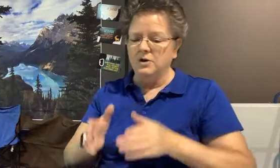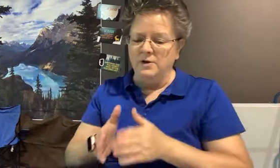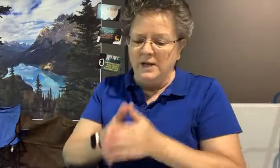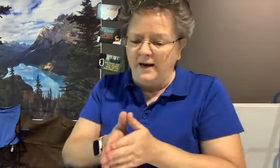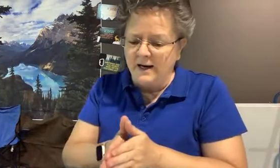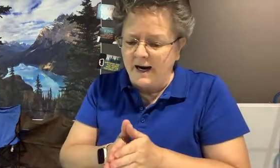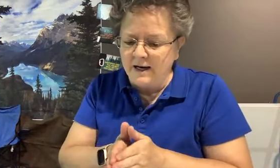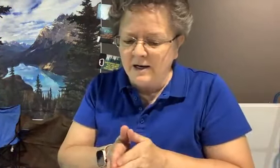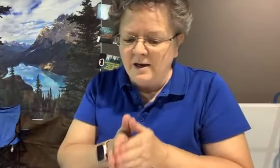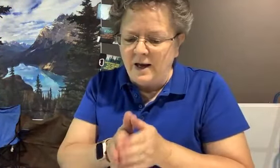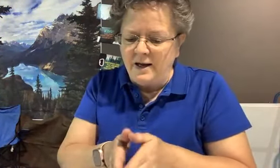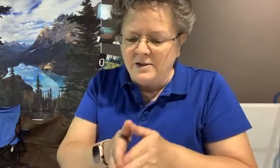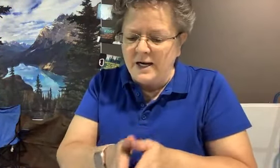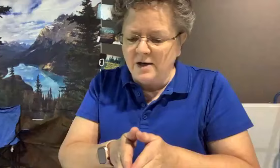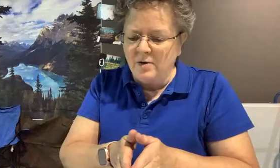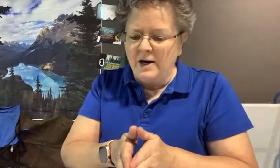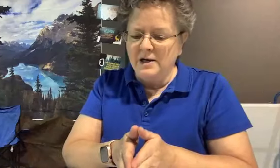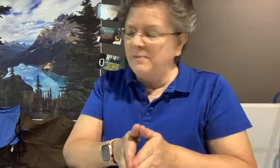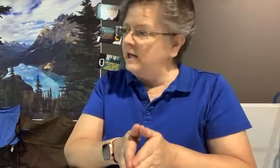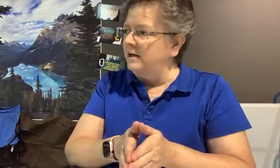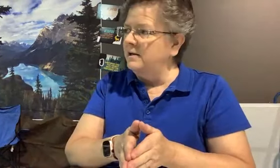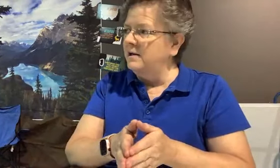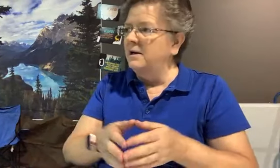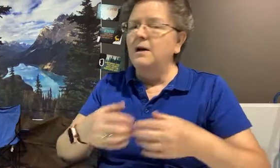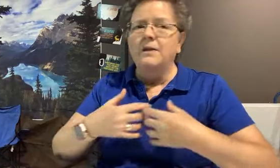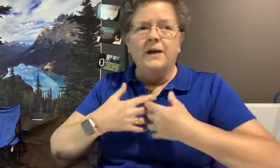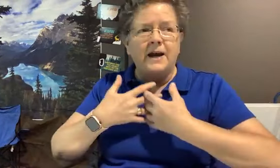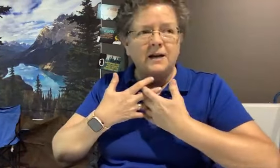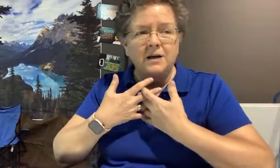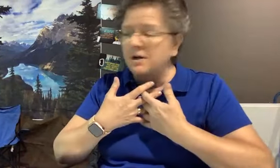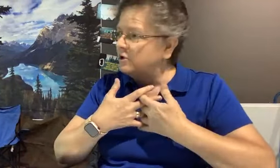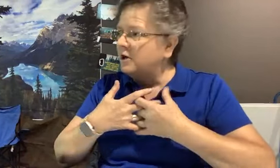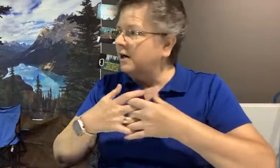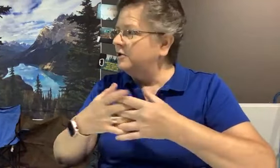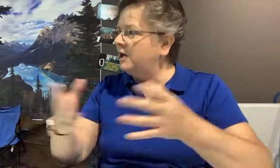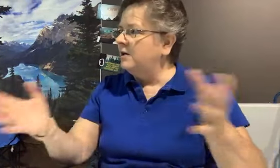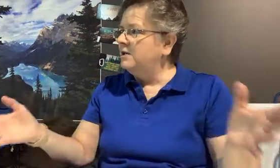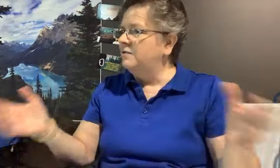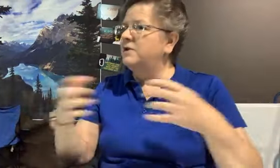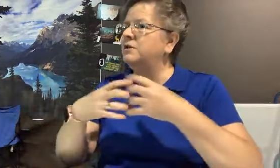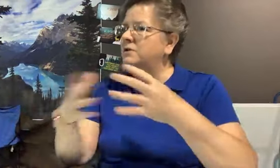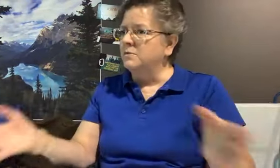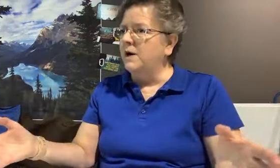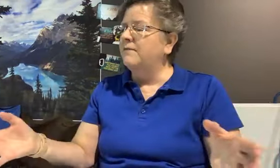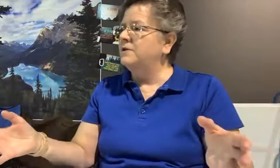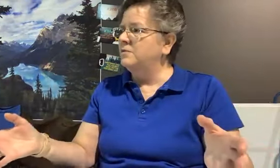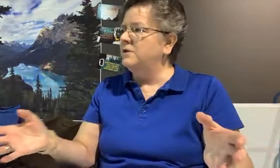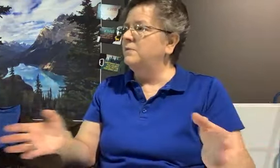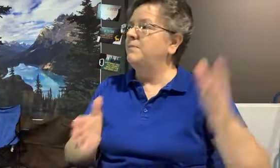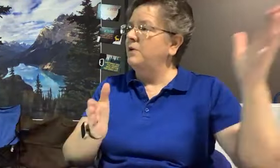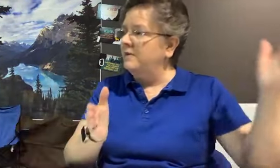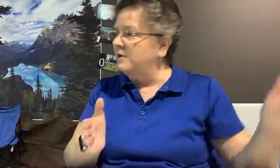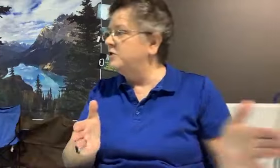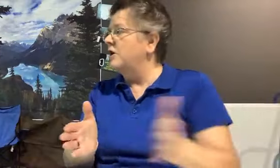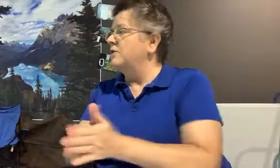as Haggai and Zechariah come in, they start sharing these visions, these prophecies with the people, and they start the